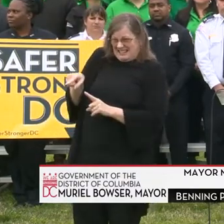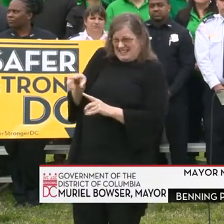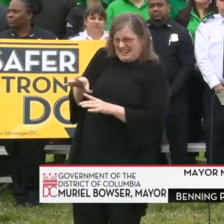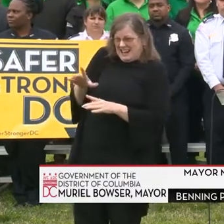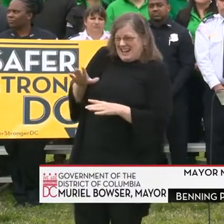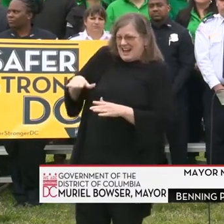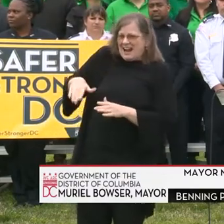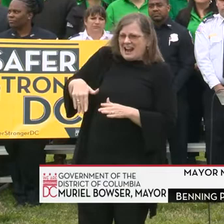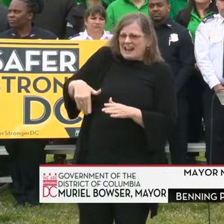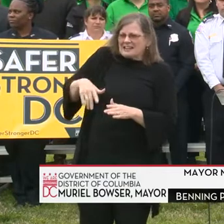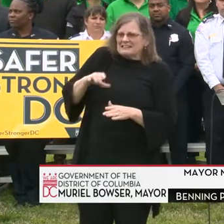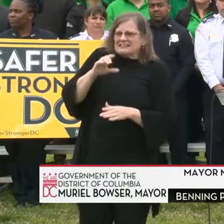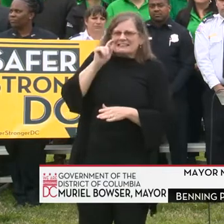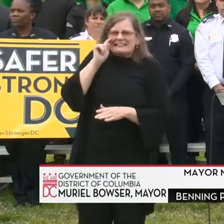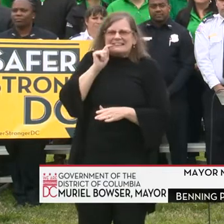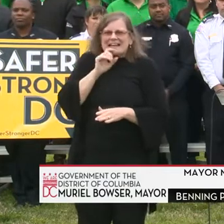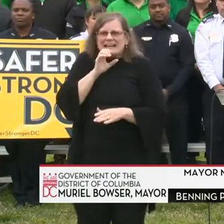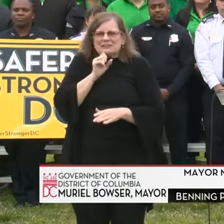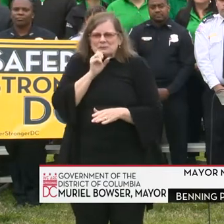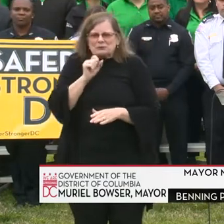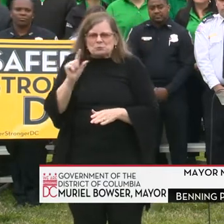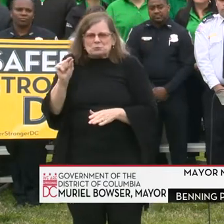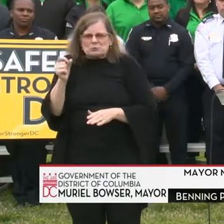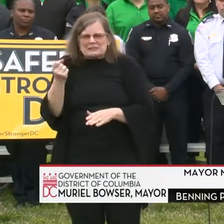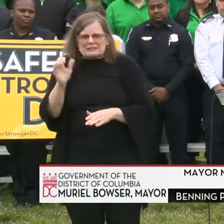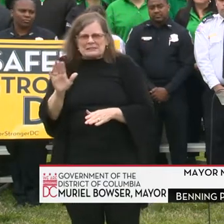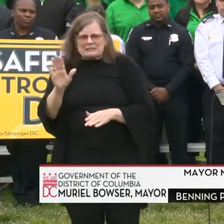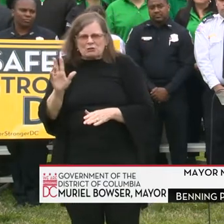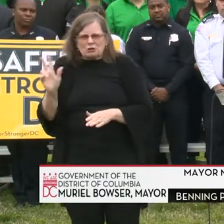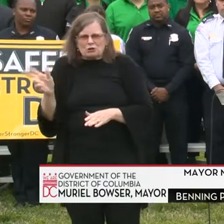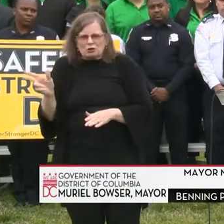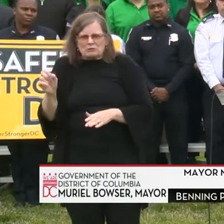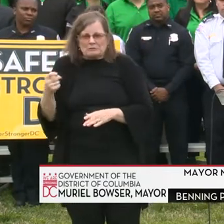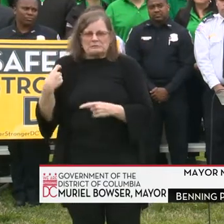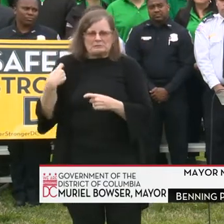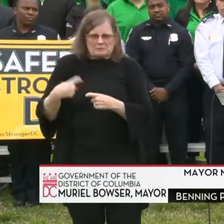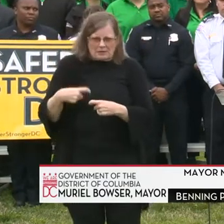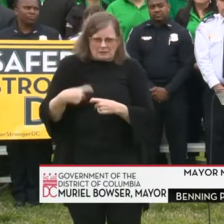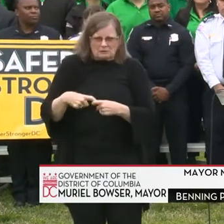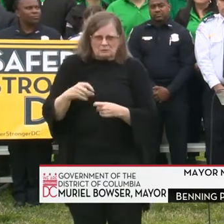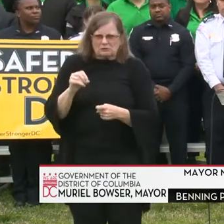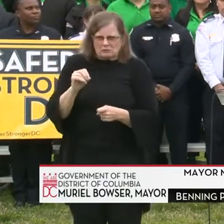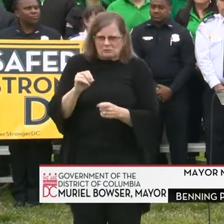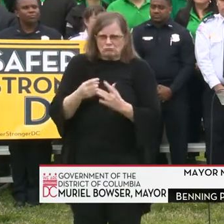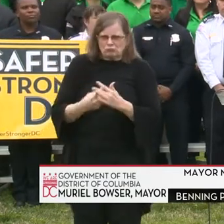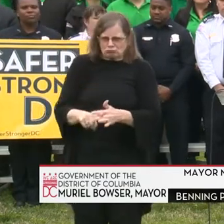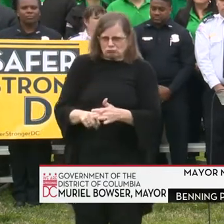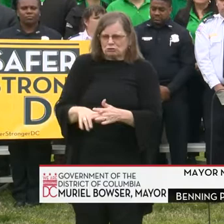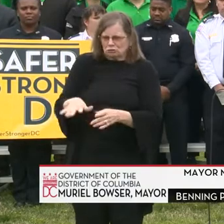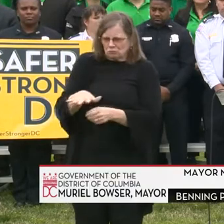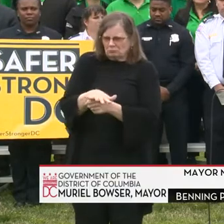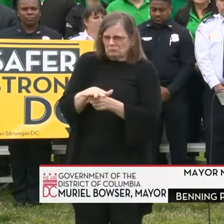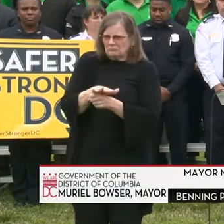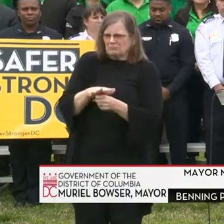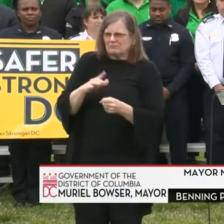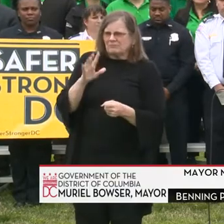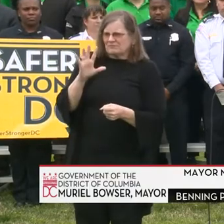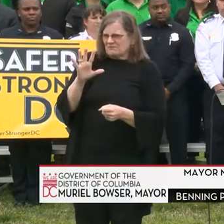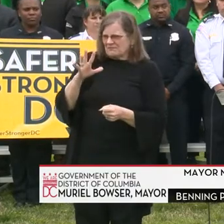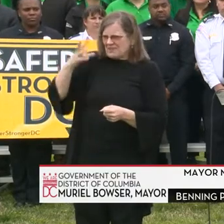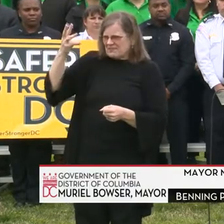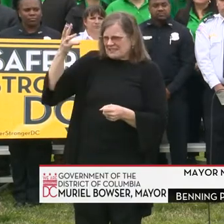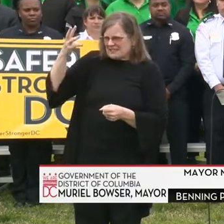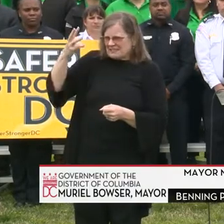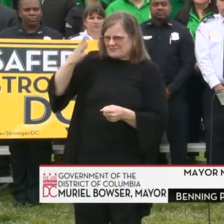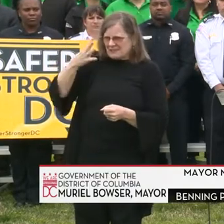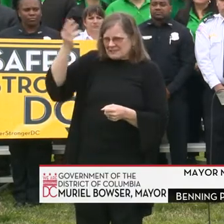20s. He's of Hispanic origin, and that's all we know at this time. I believe he was about 5'6", and